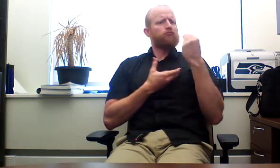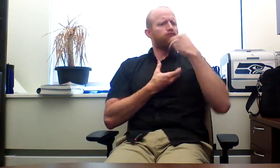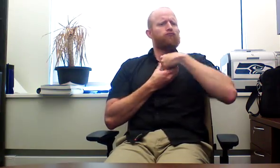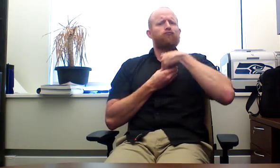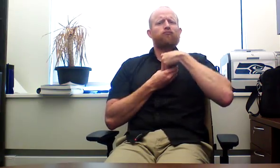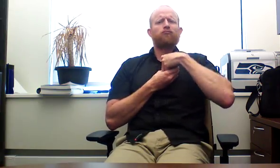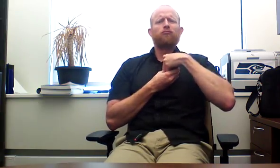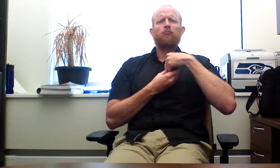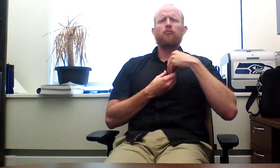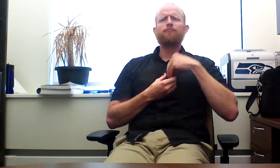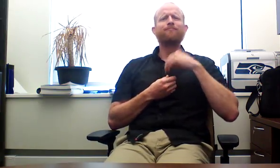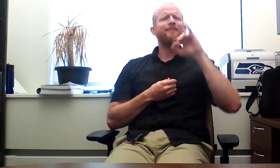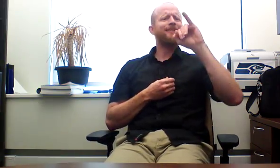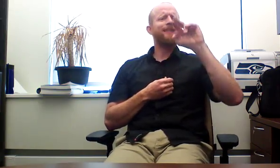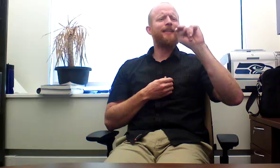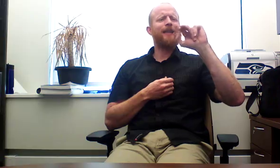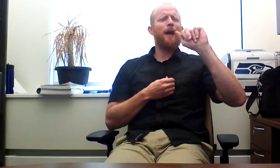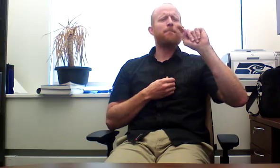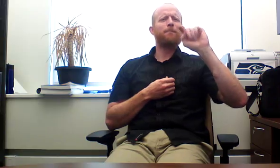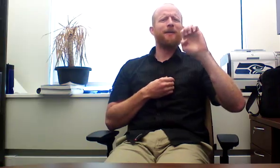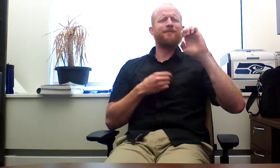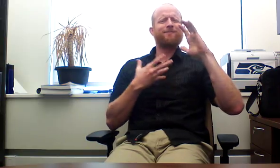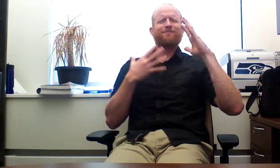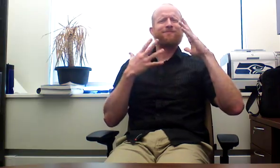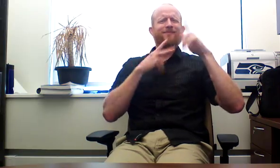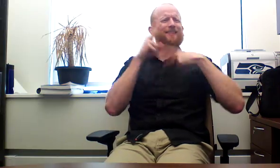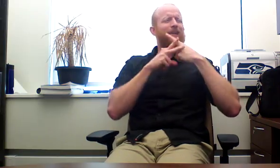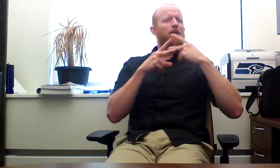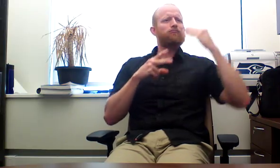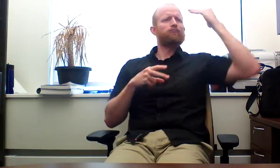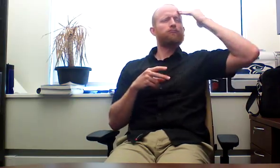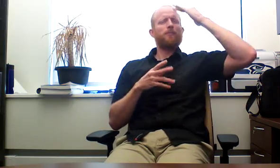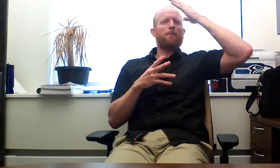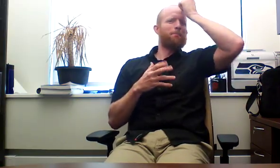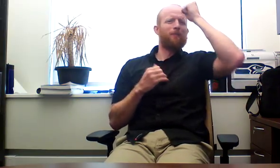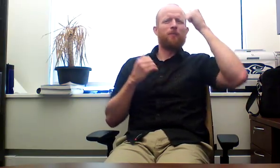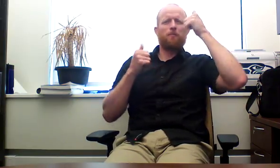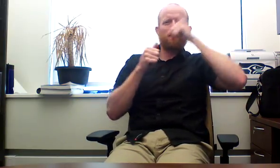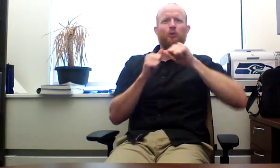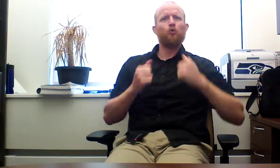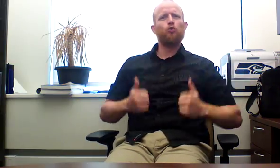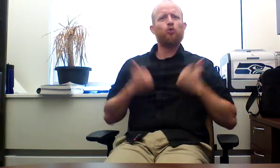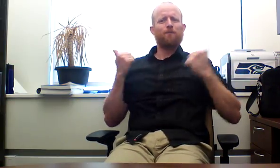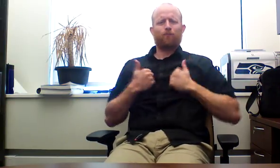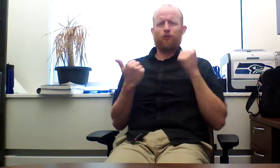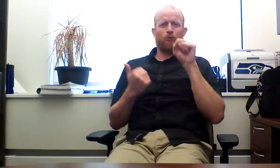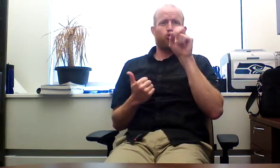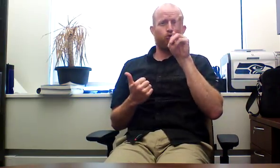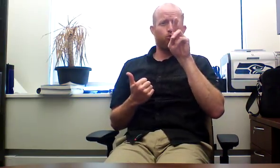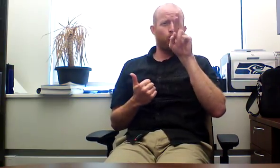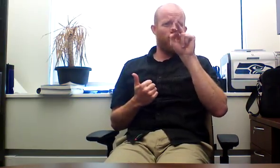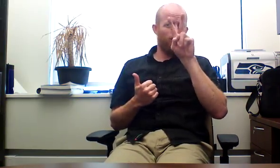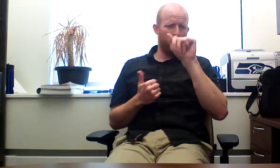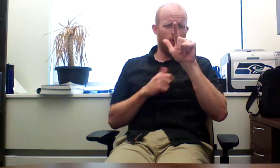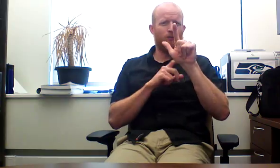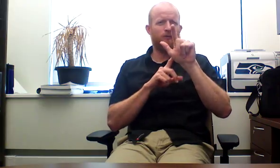Because then they'll learn how to incorporate those, the intimate kind of knowledge, be to